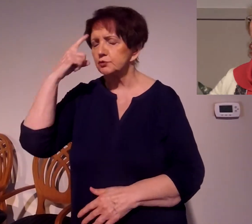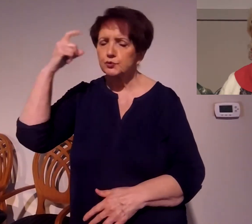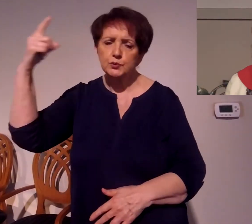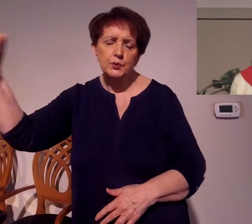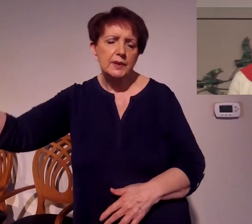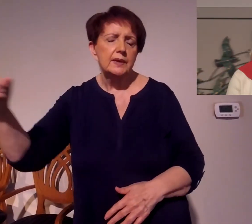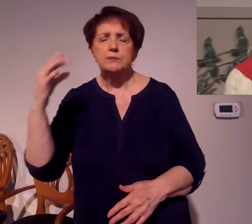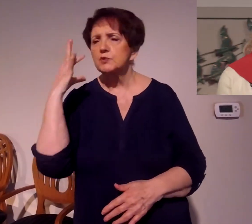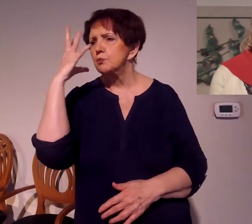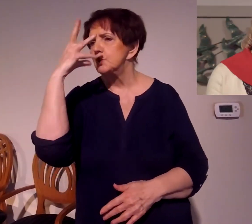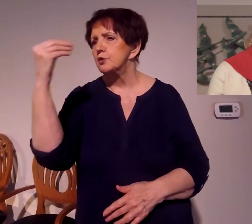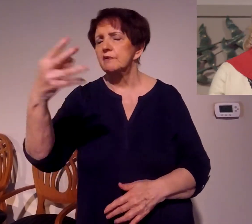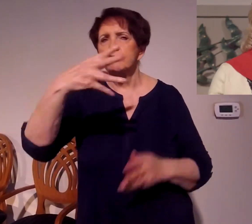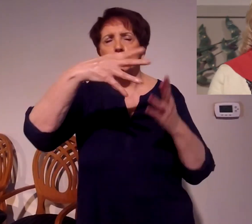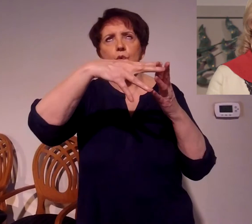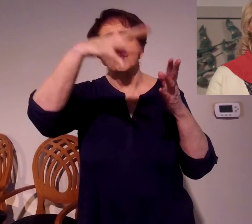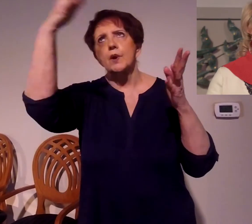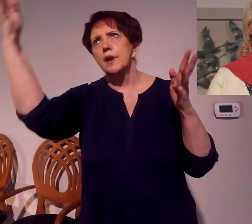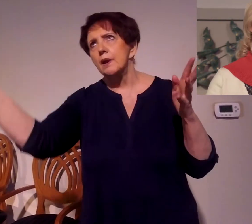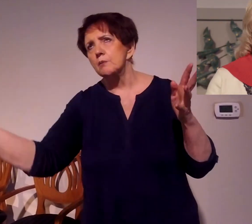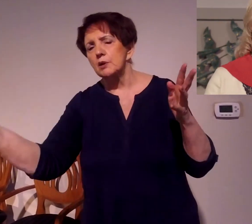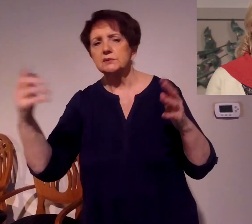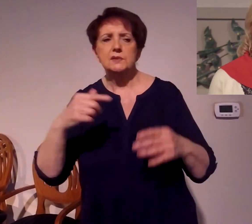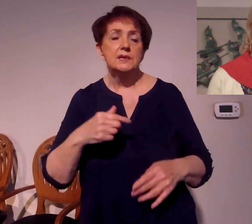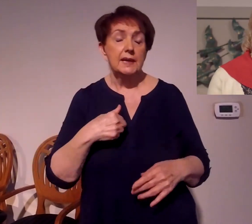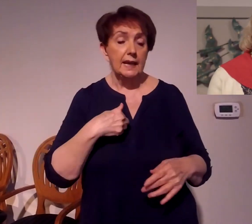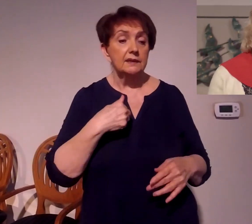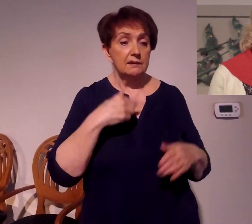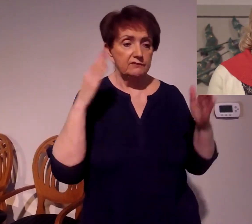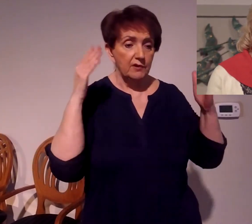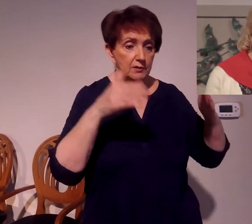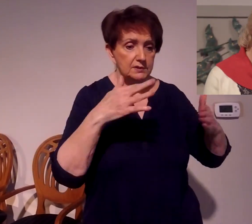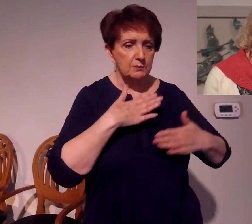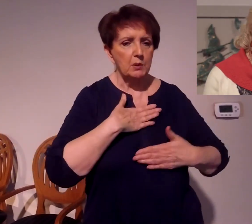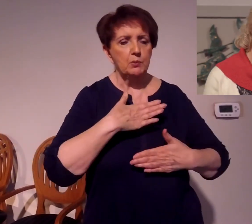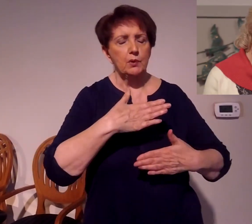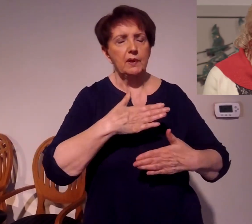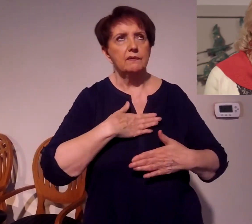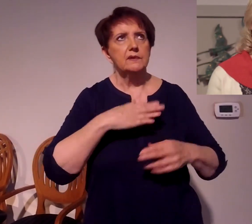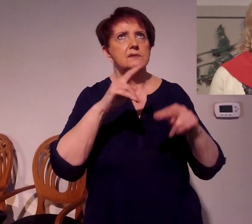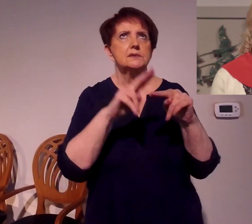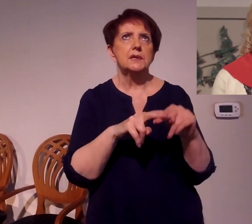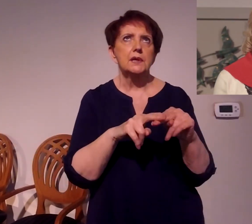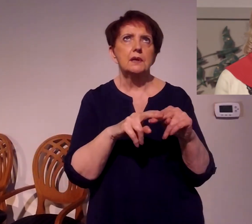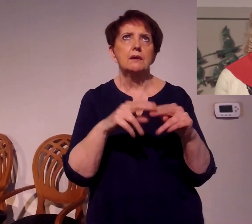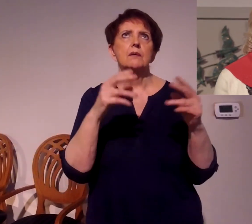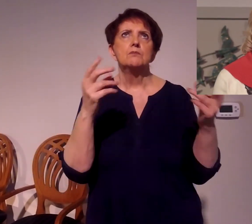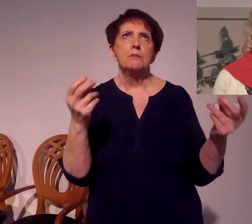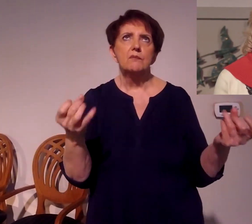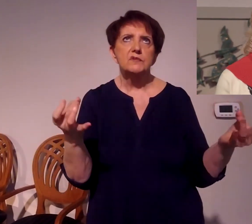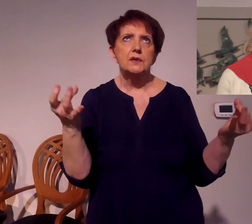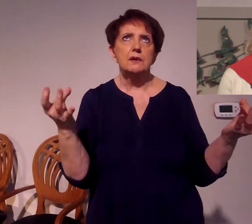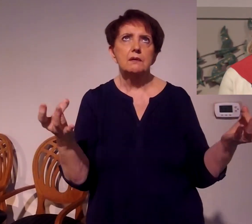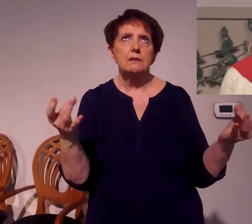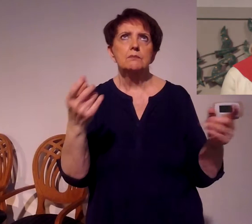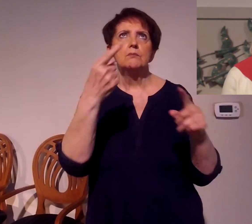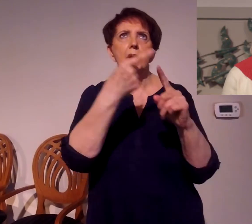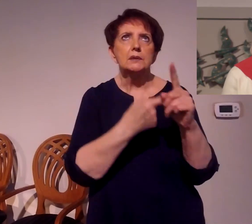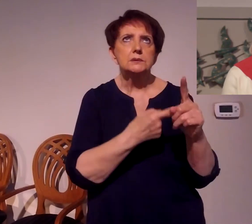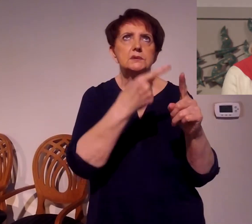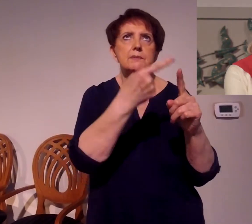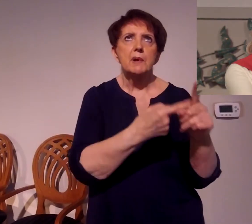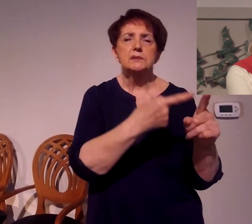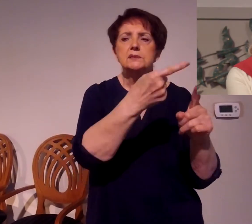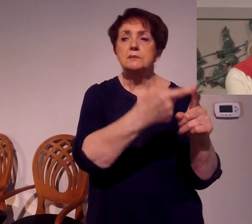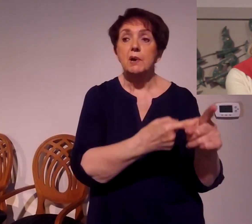universe. And I'm like, okay, I'm sitting here paying attention to my breath. Okay, I'm sitting here. months and months of sitting here. And then